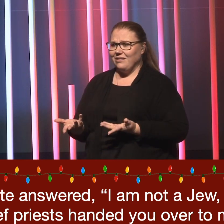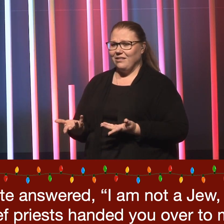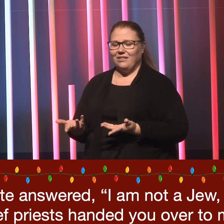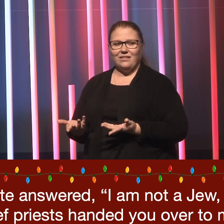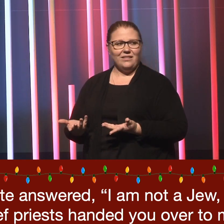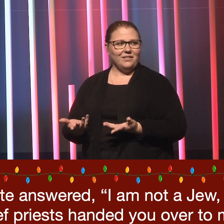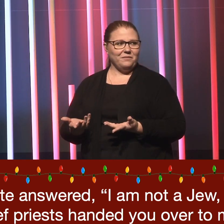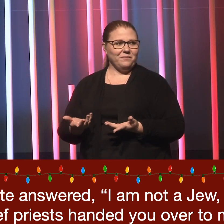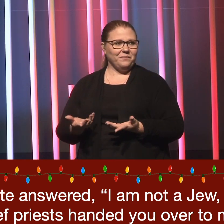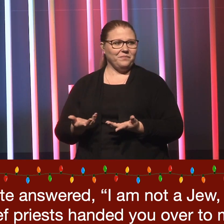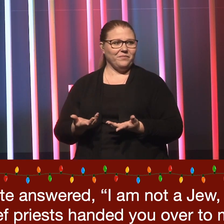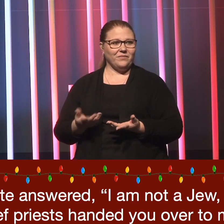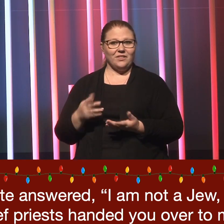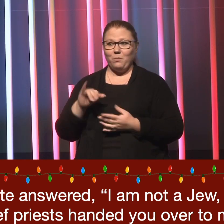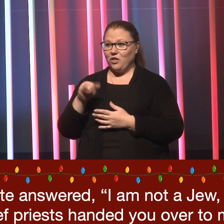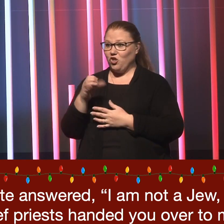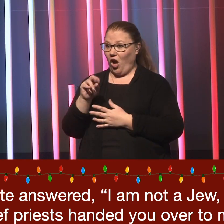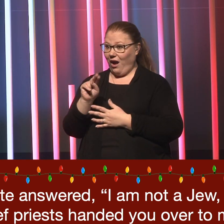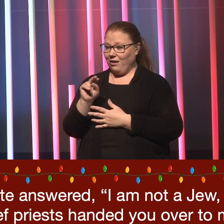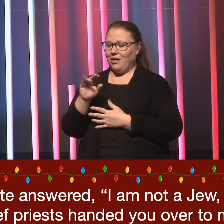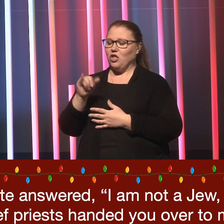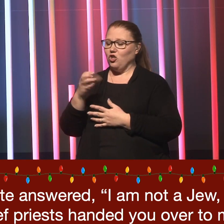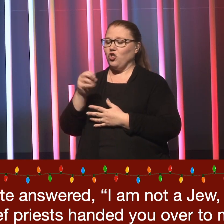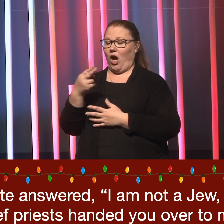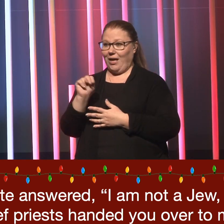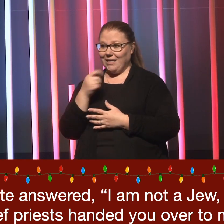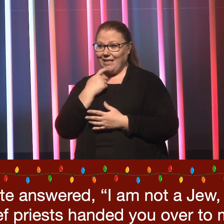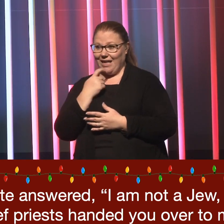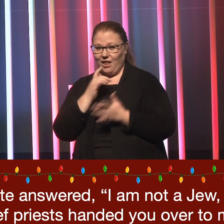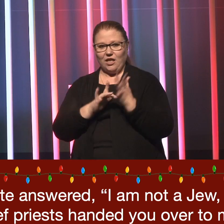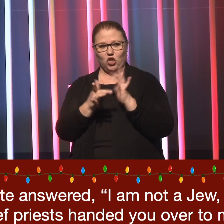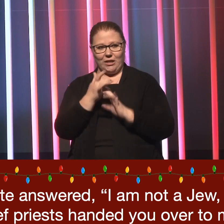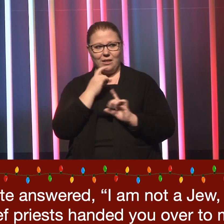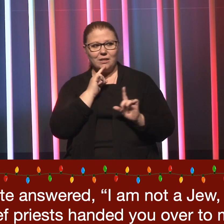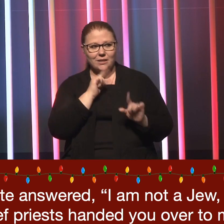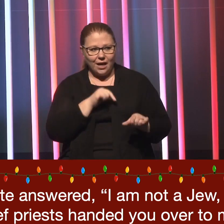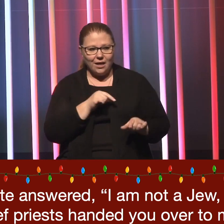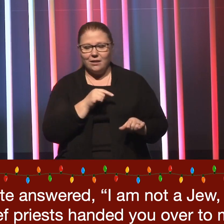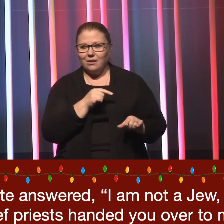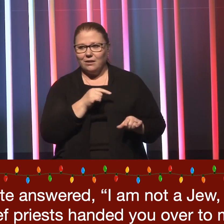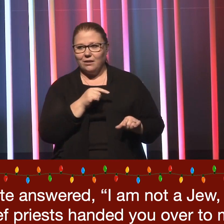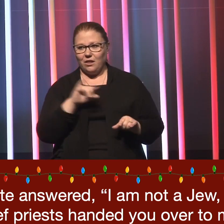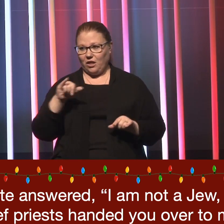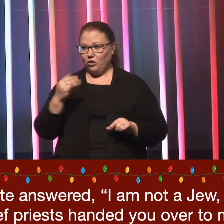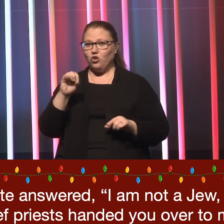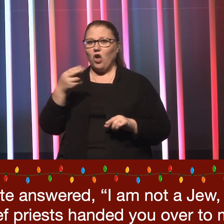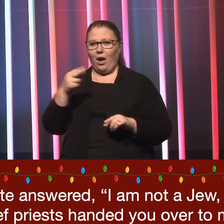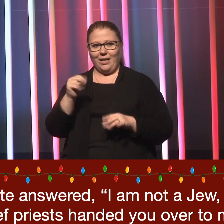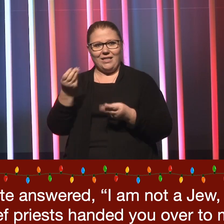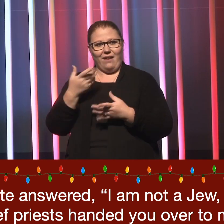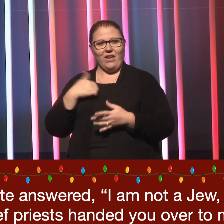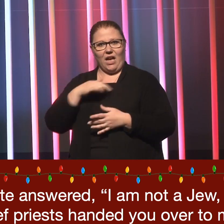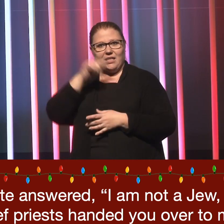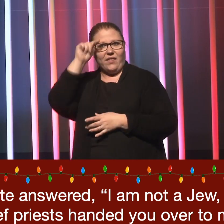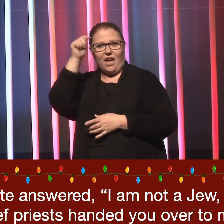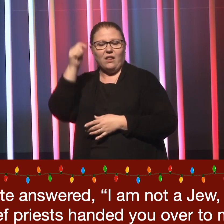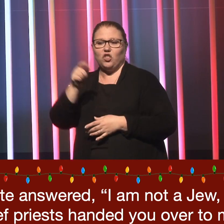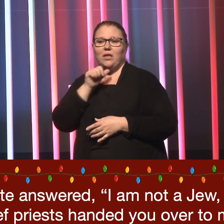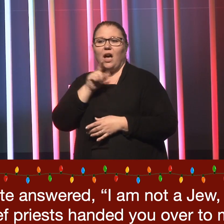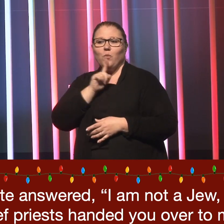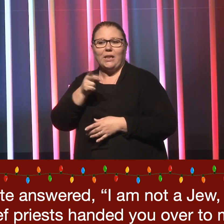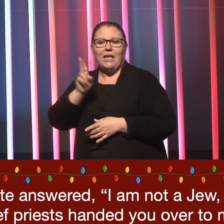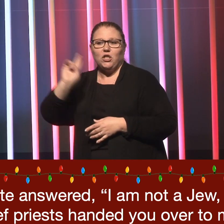what John says Jesus says in this moment. And remember, John's giving us theology, not necessarily